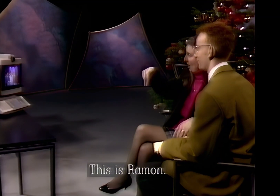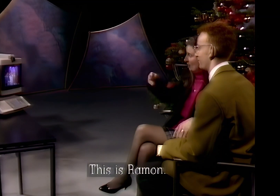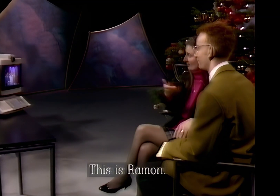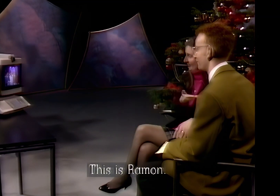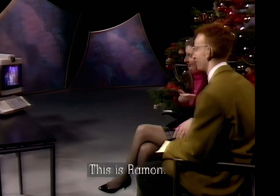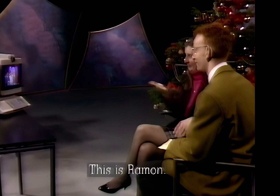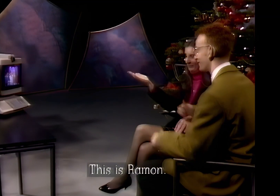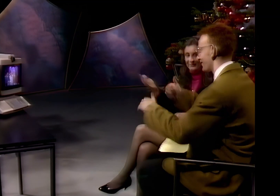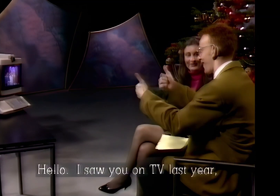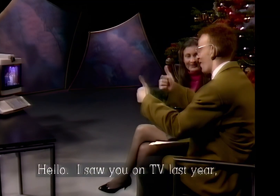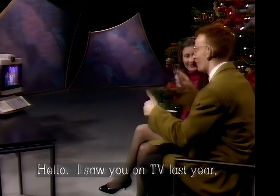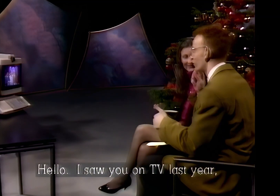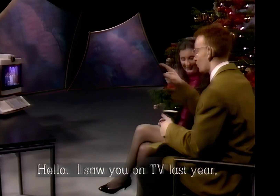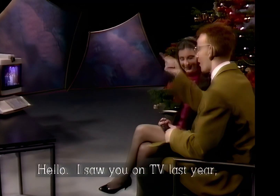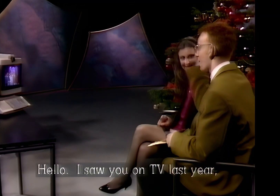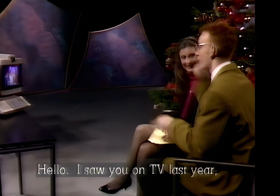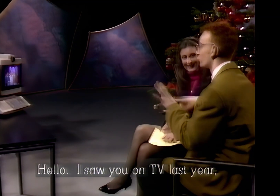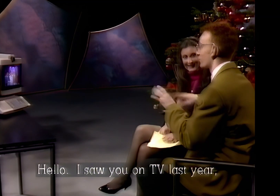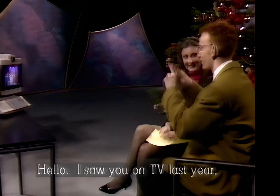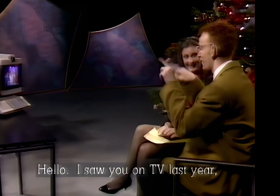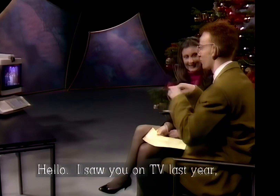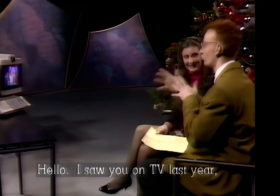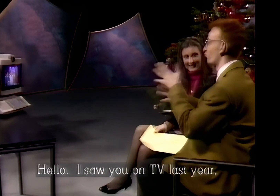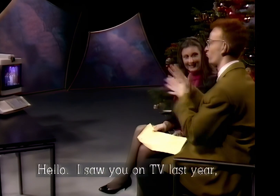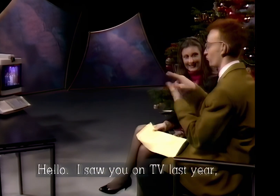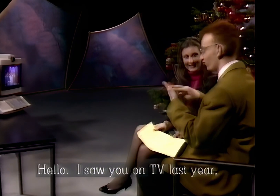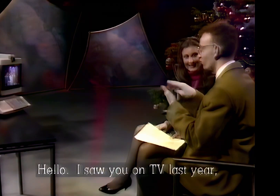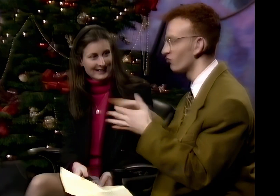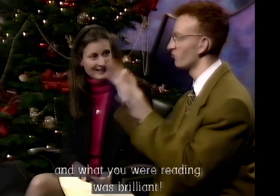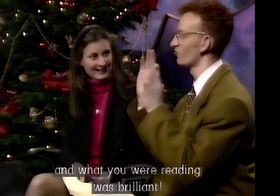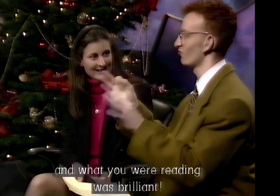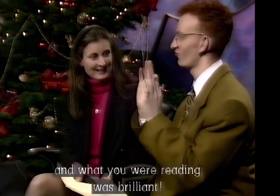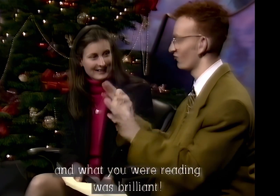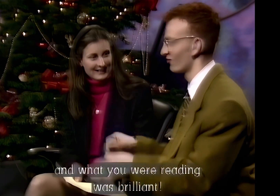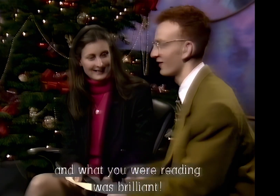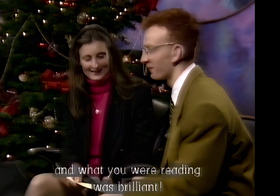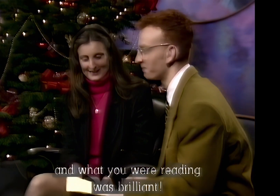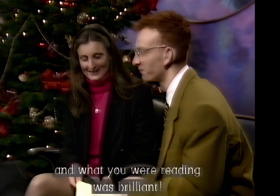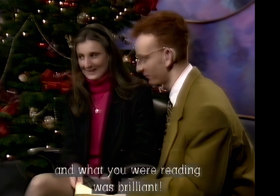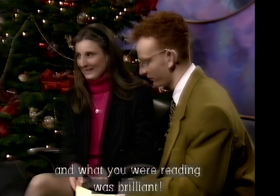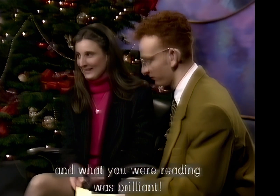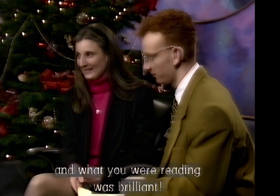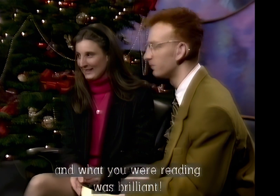This is Ramon. Hello. I think I saw you last year on our TV sets, and what you were reading was